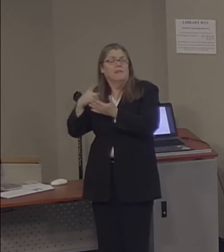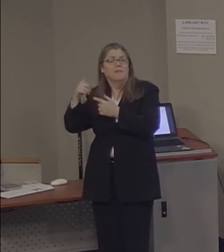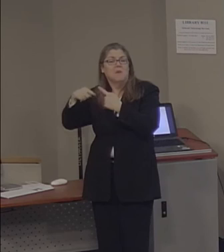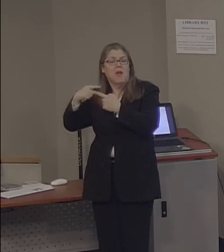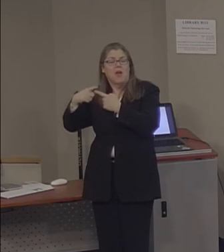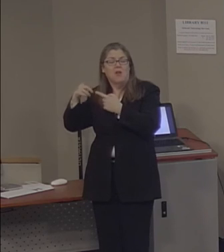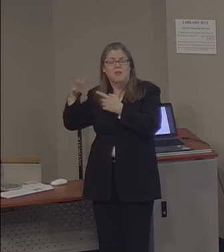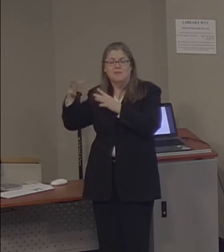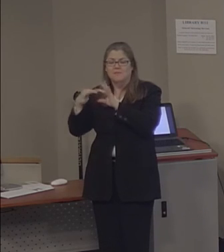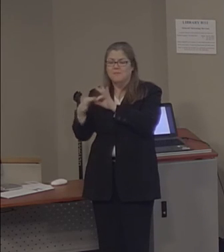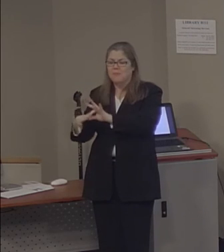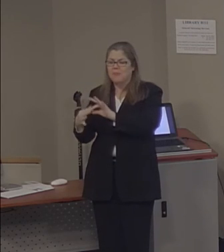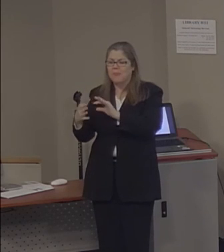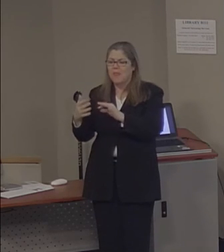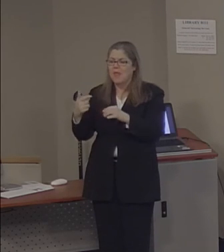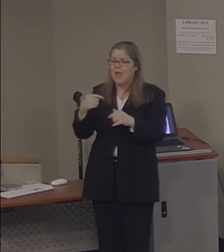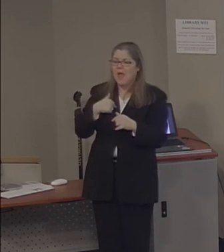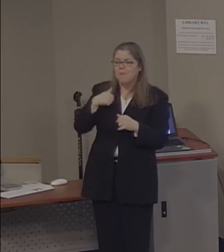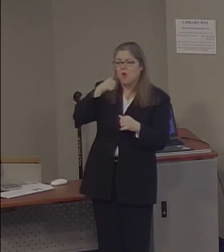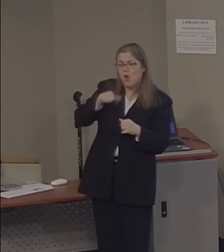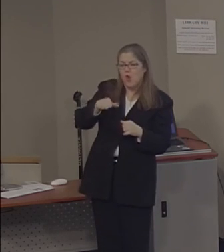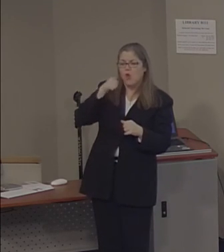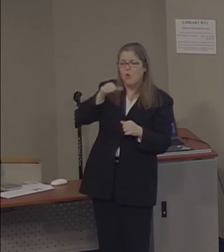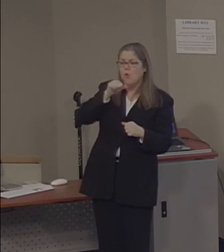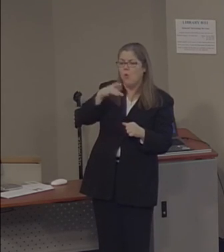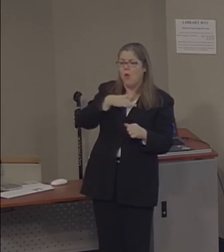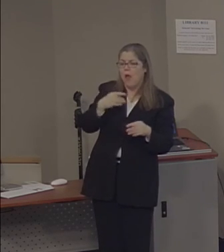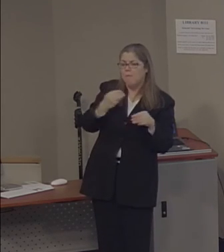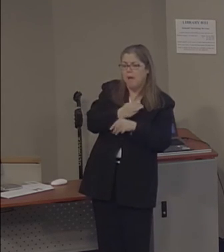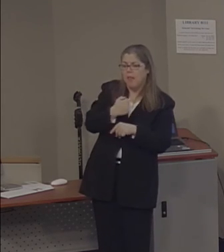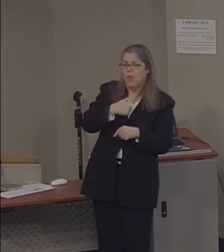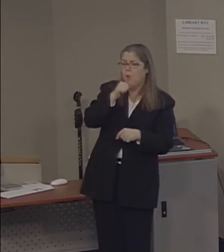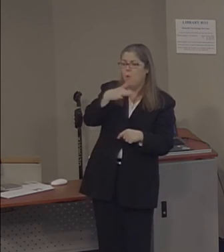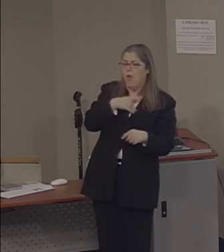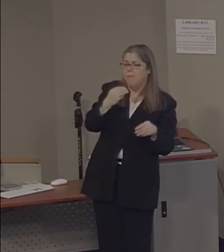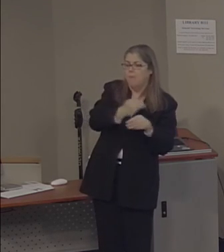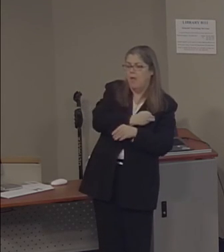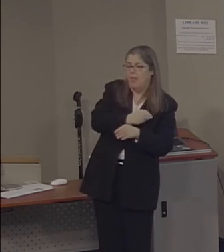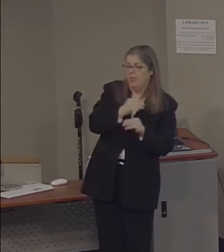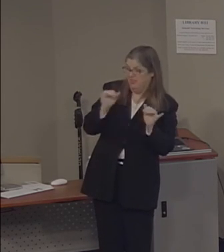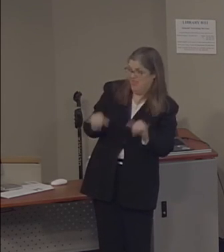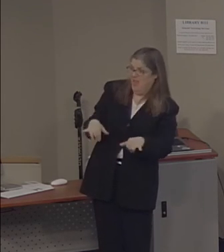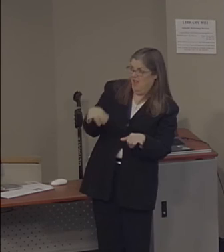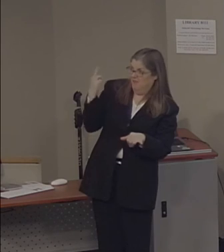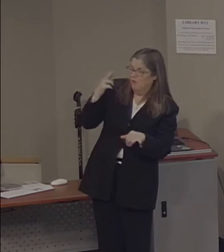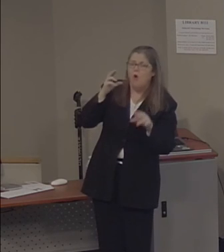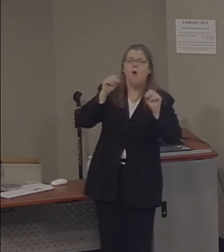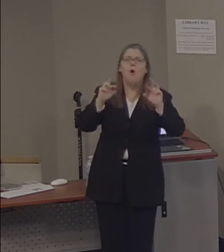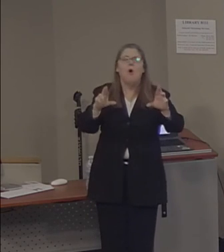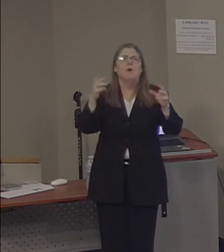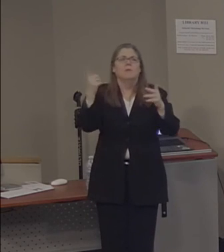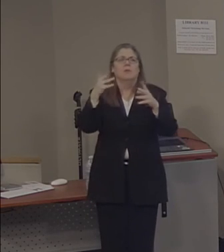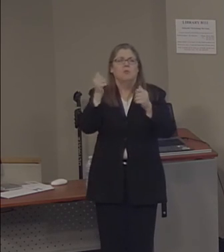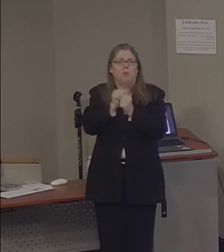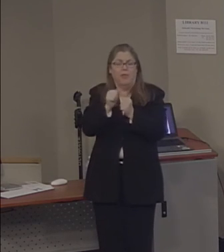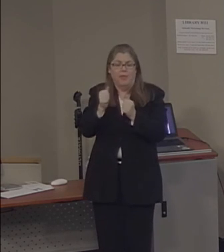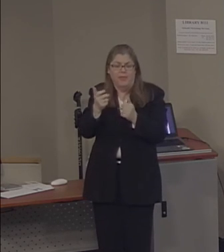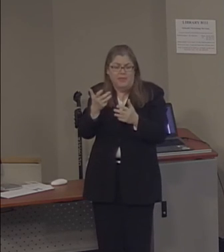discusses related right. to, I'm a girl, girls don't like math, I don't like math, or is there something more evolutionary?